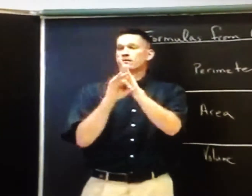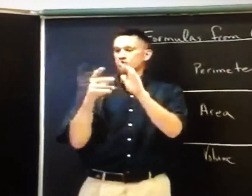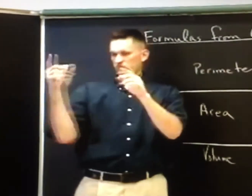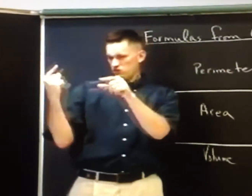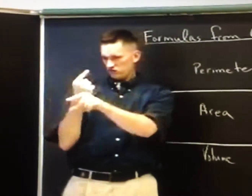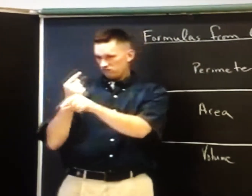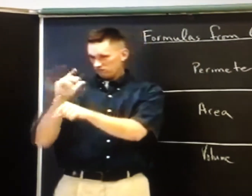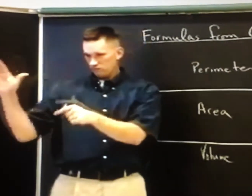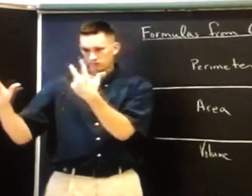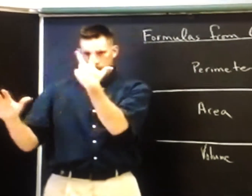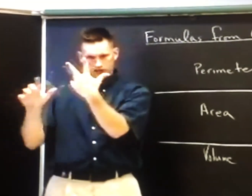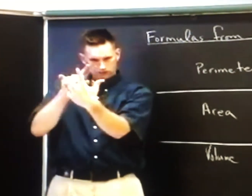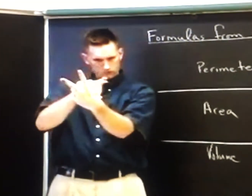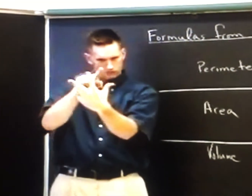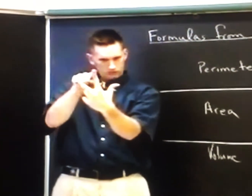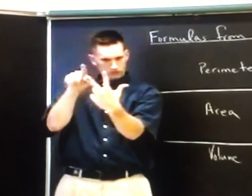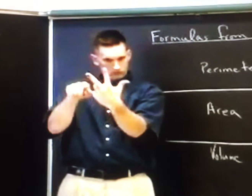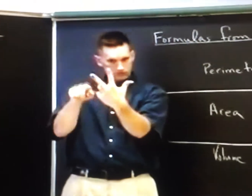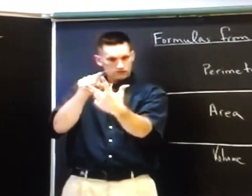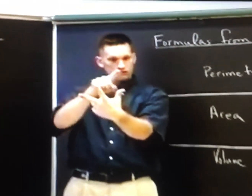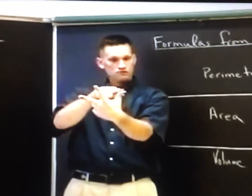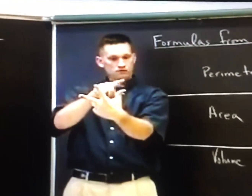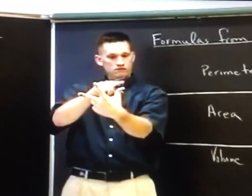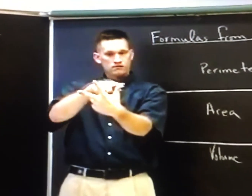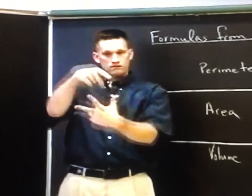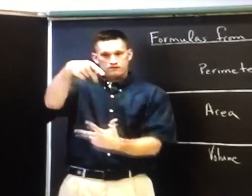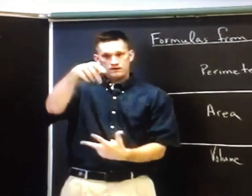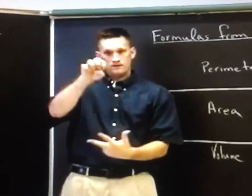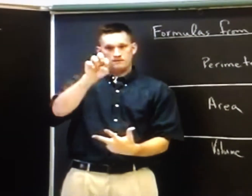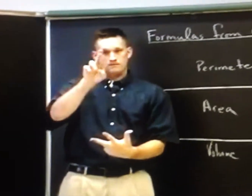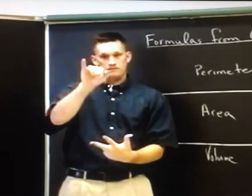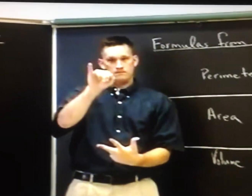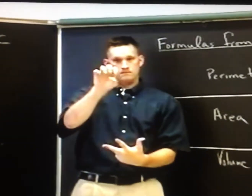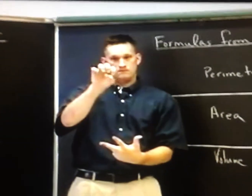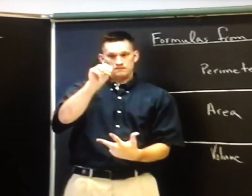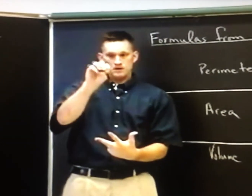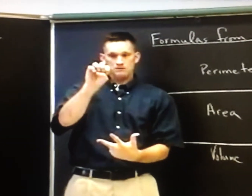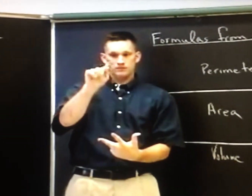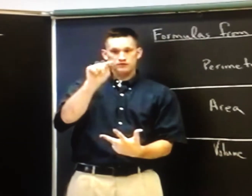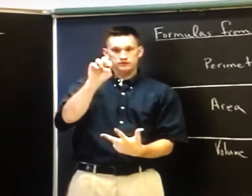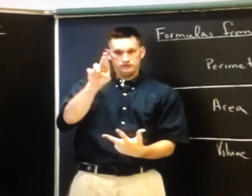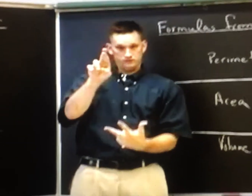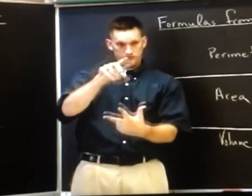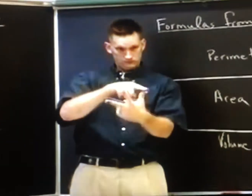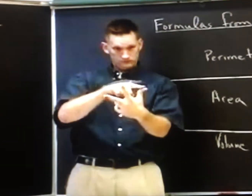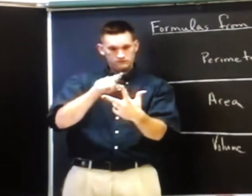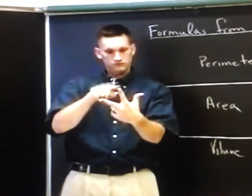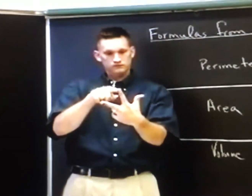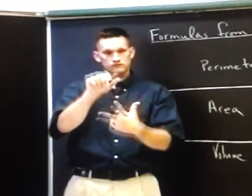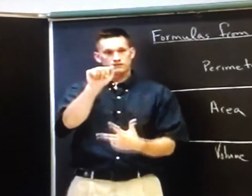I'm sure you've heard of formulas from geometry. There are three we're going to discuss today. The first one is parameter,